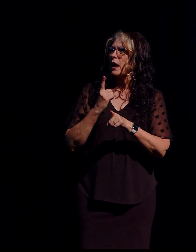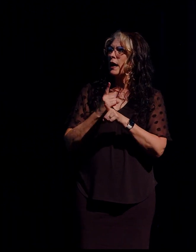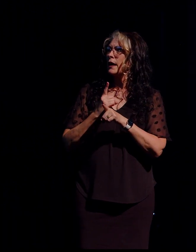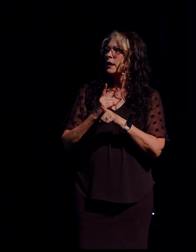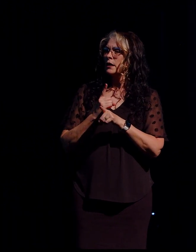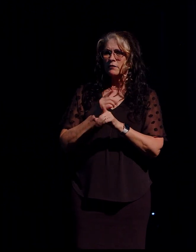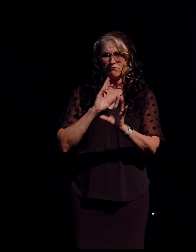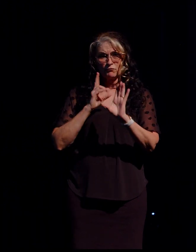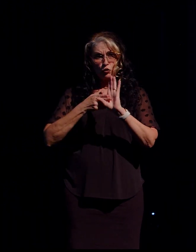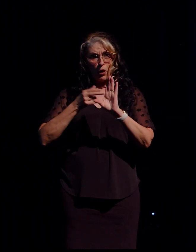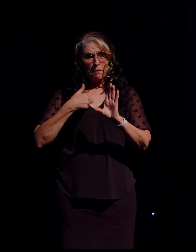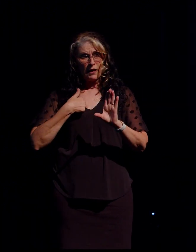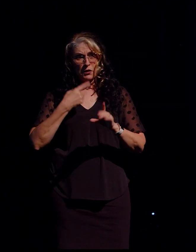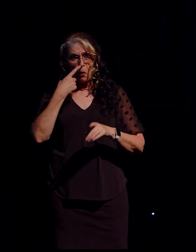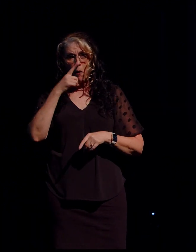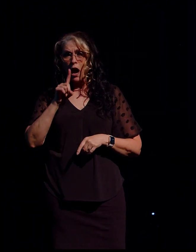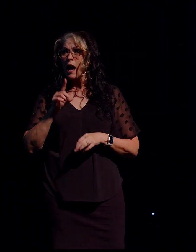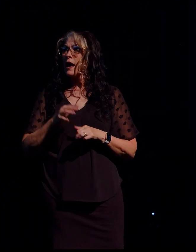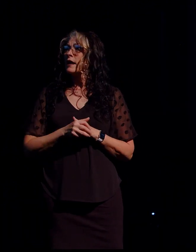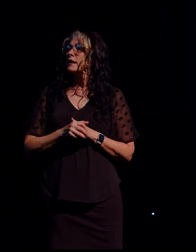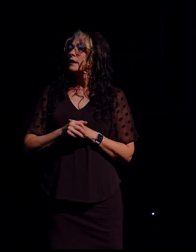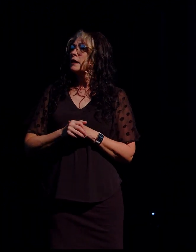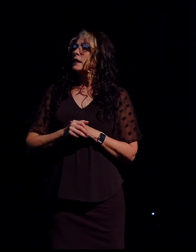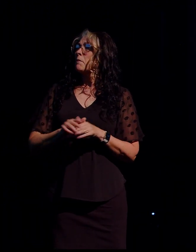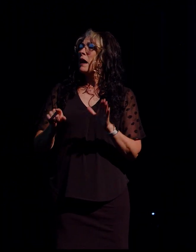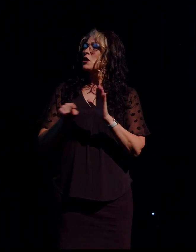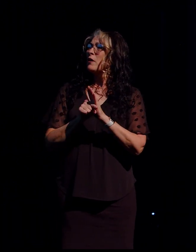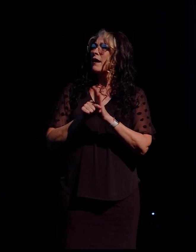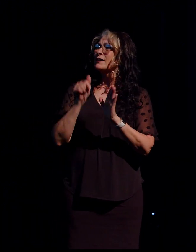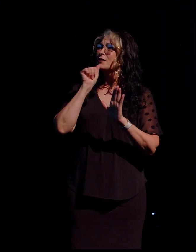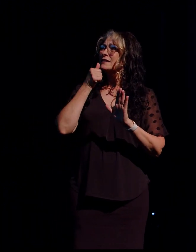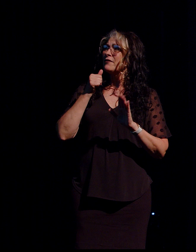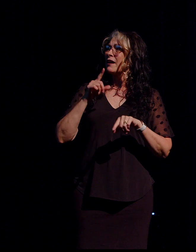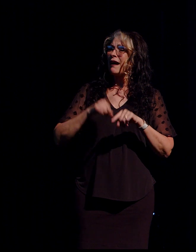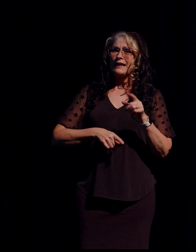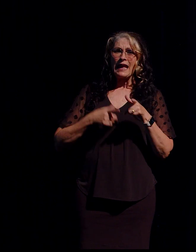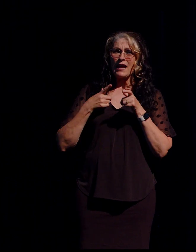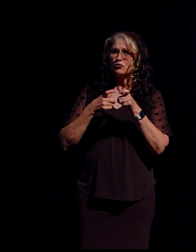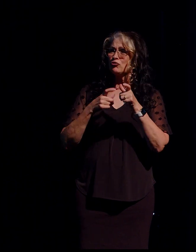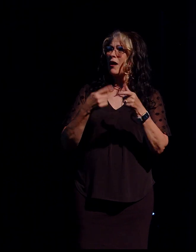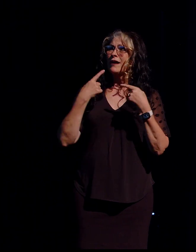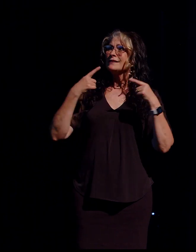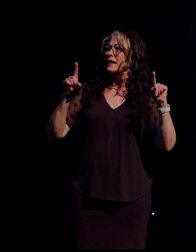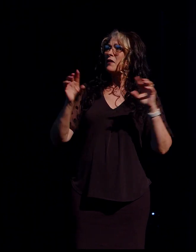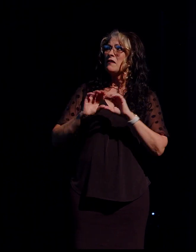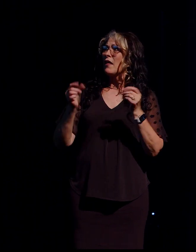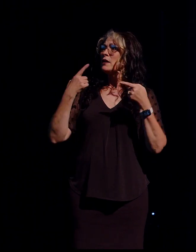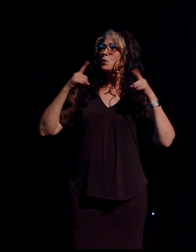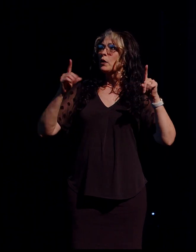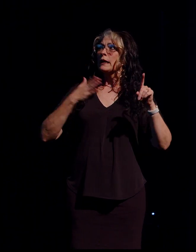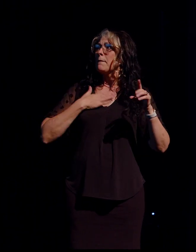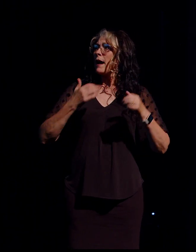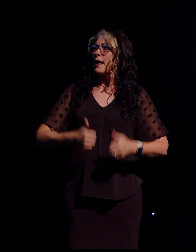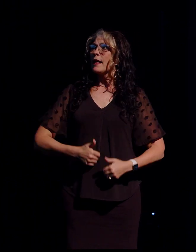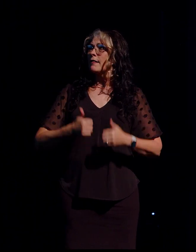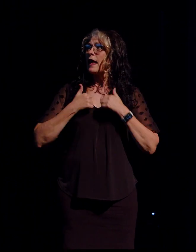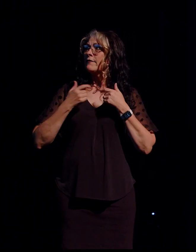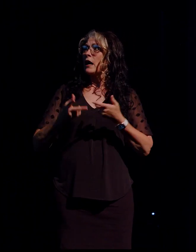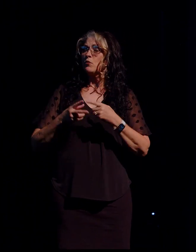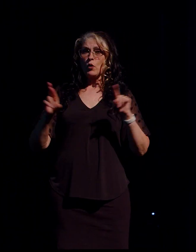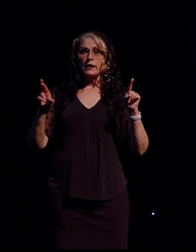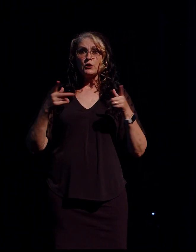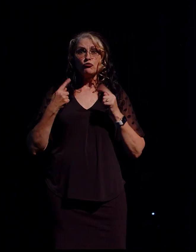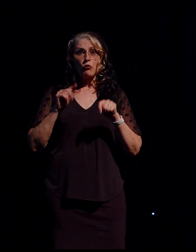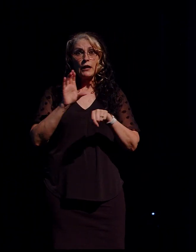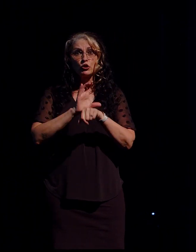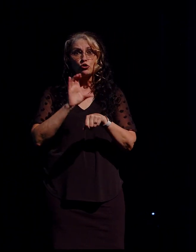Would you take me with you? Because my grades are suffering. I can't make track work. Nothing's working in my life. And I'm ready to